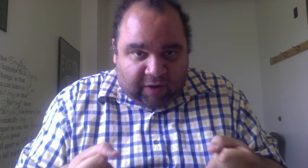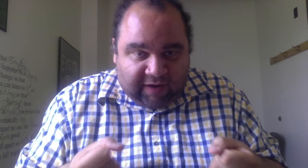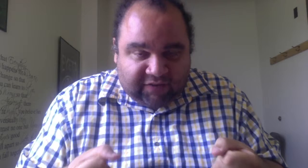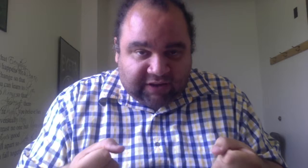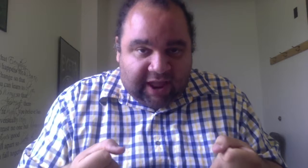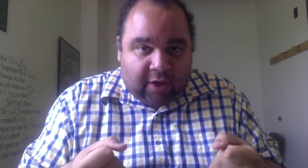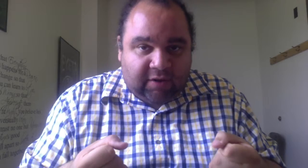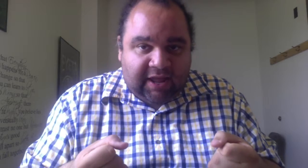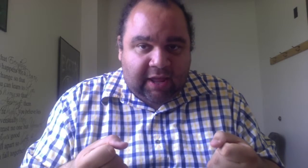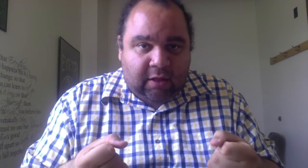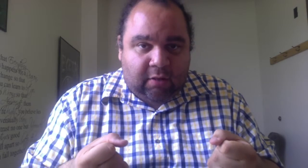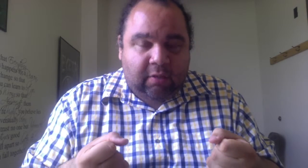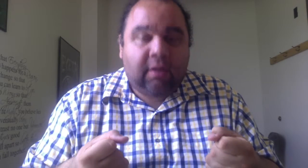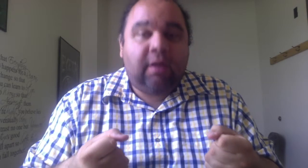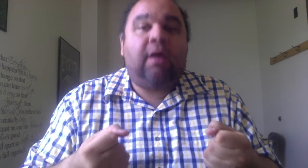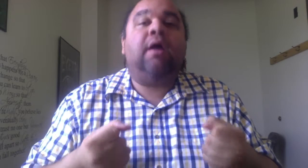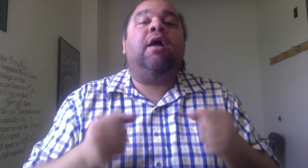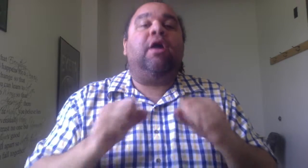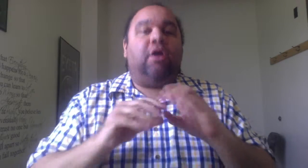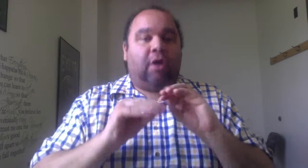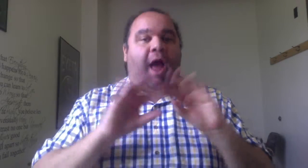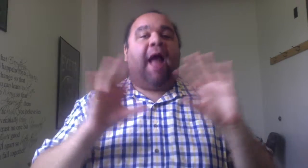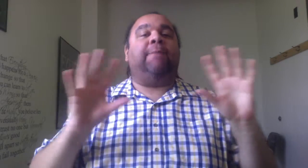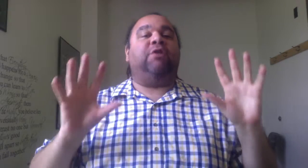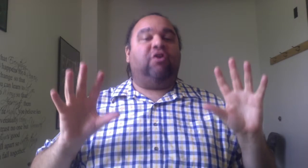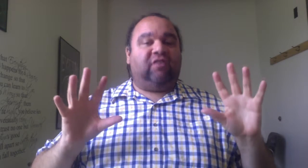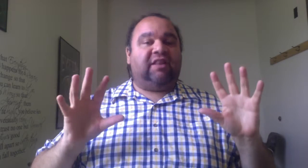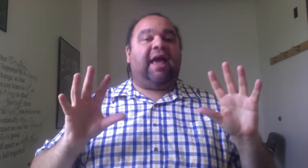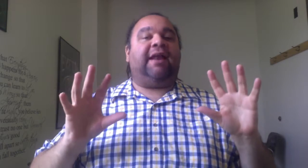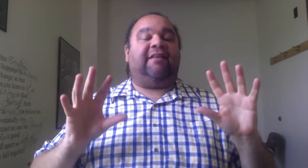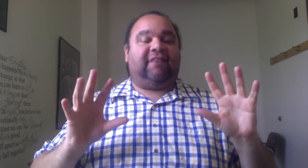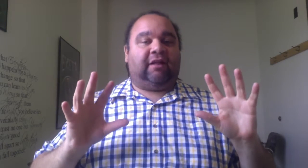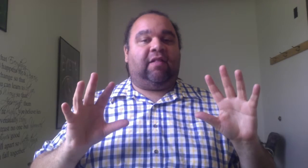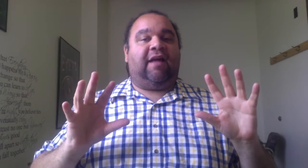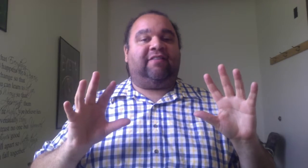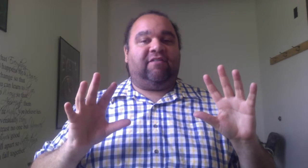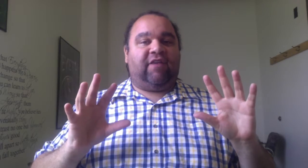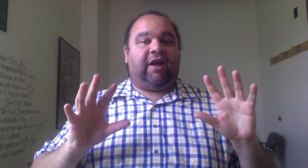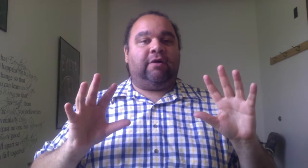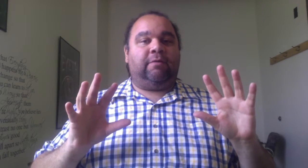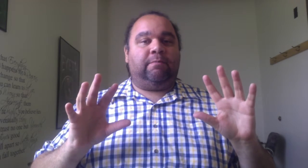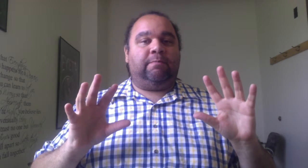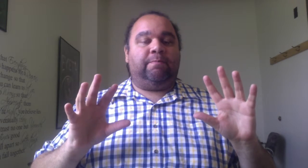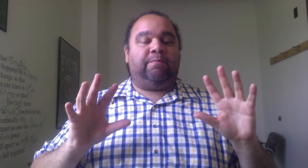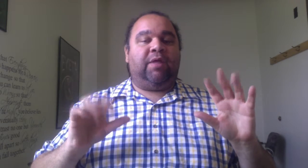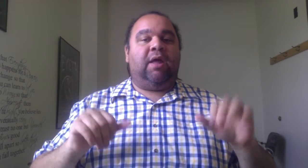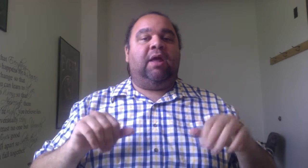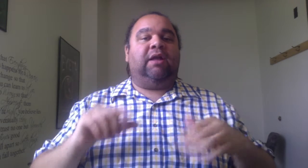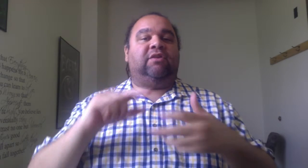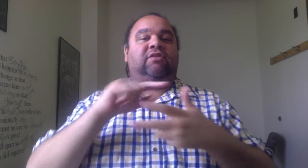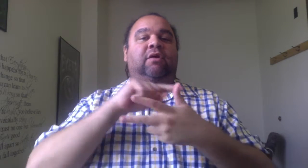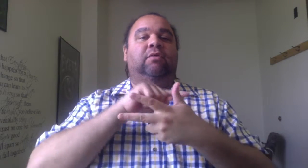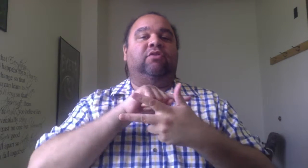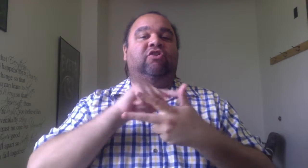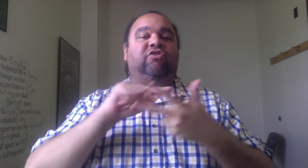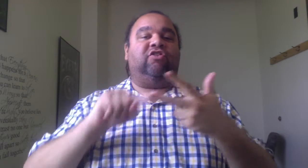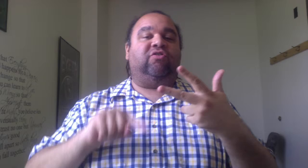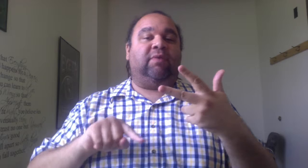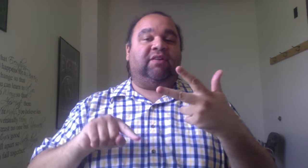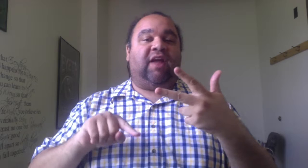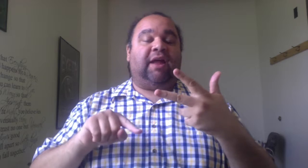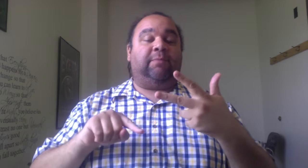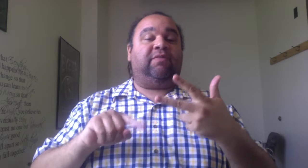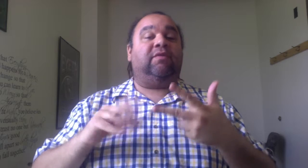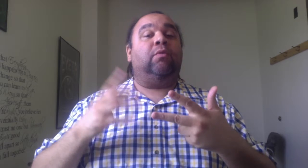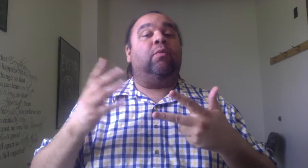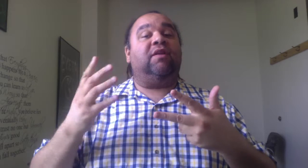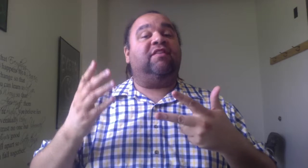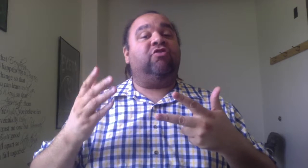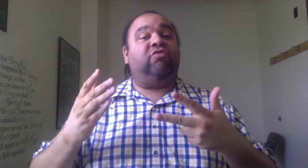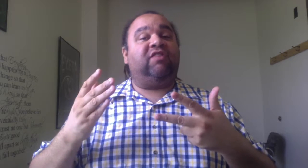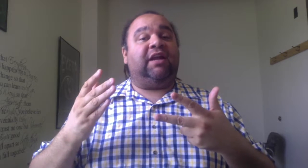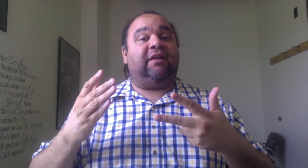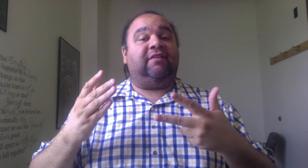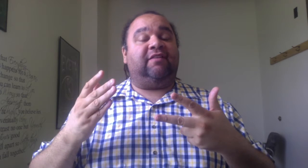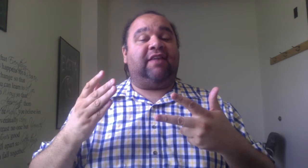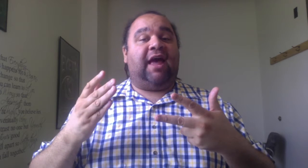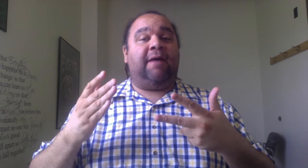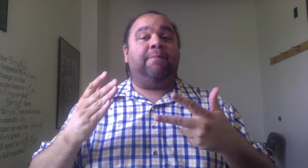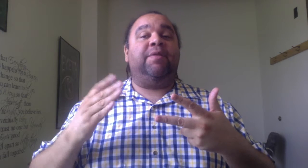driving downhill, I'm using that as a classifier. And so there's those three types. What's interesting is that